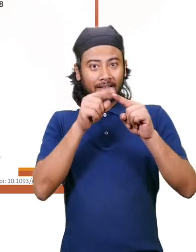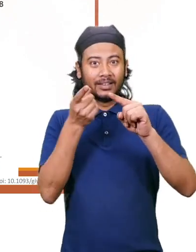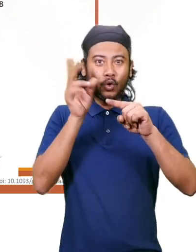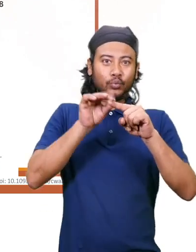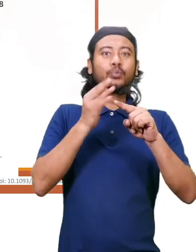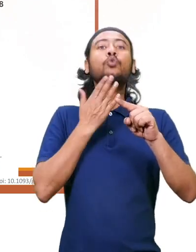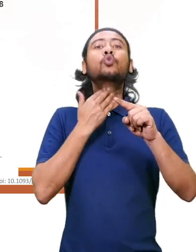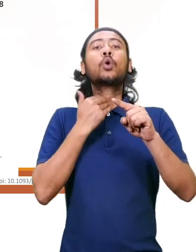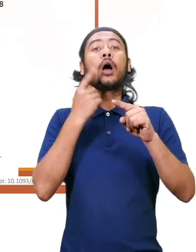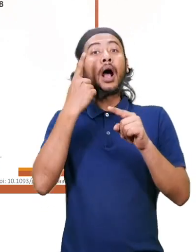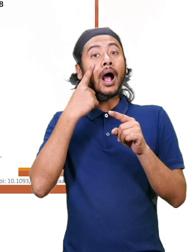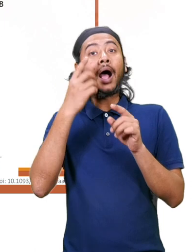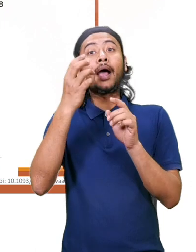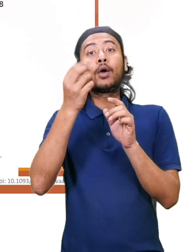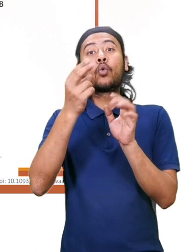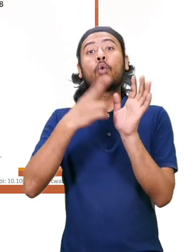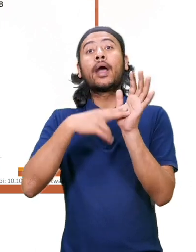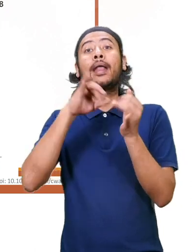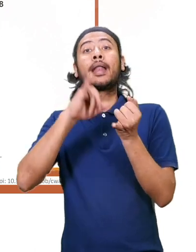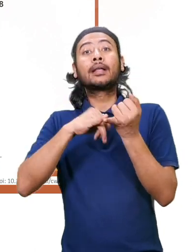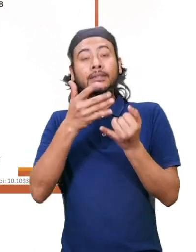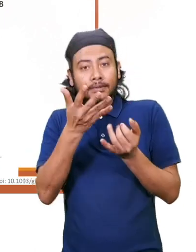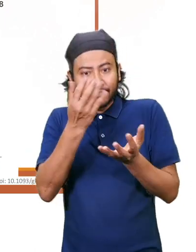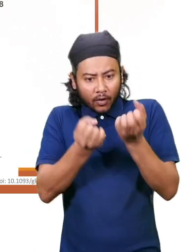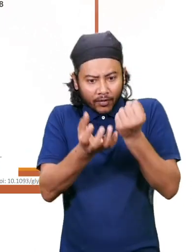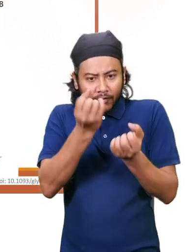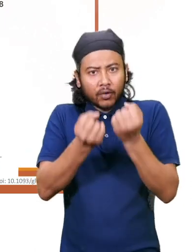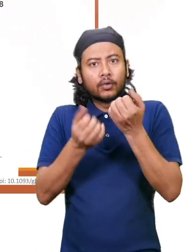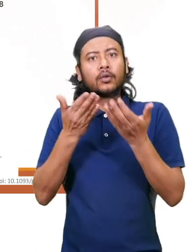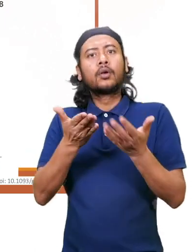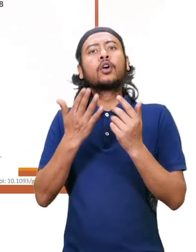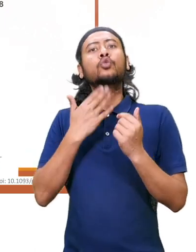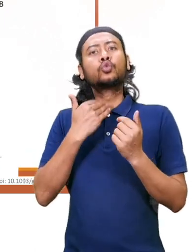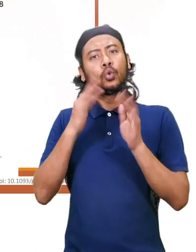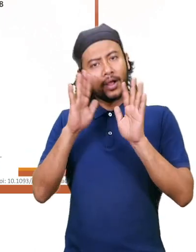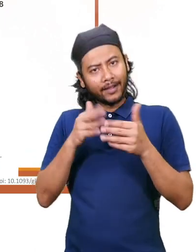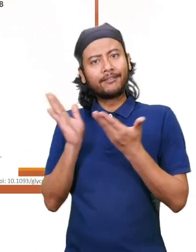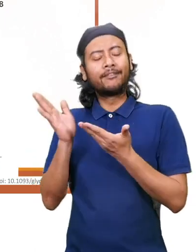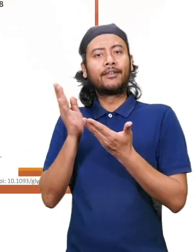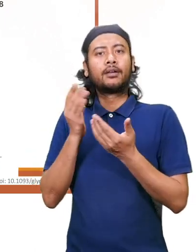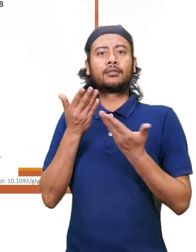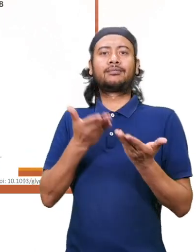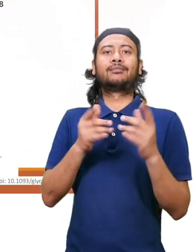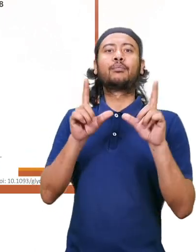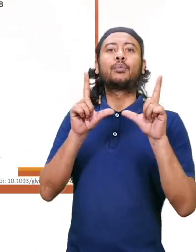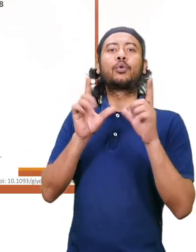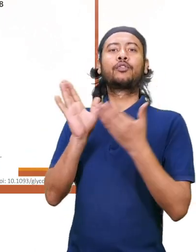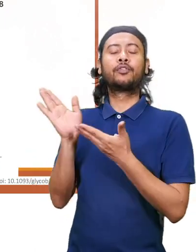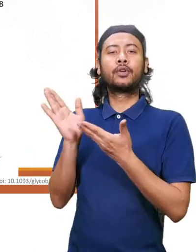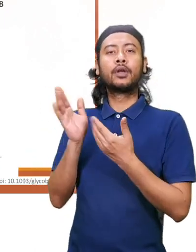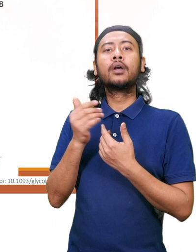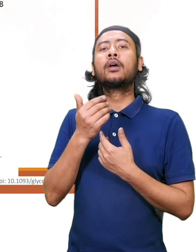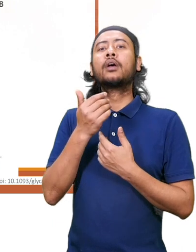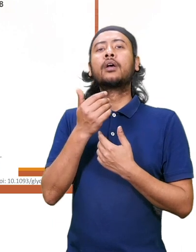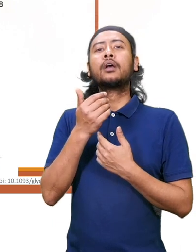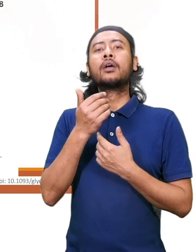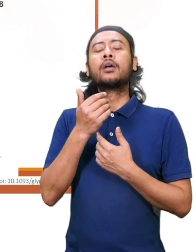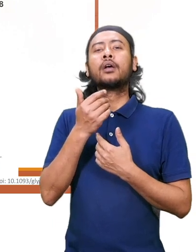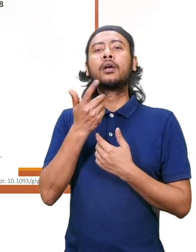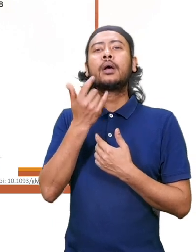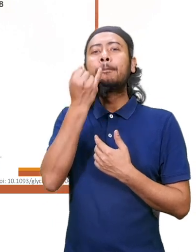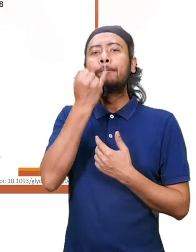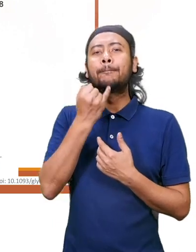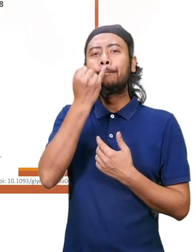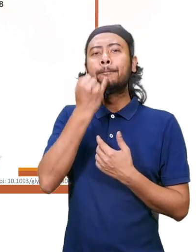We also detected specific glycan ions and fragments and confirmed the presence of